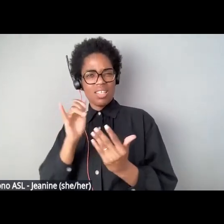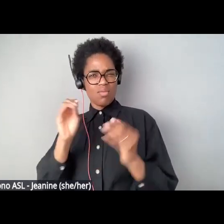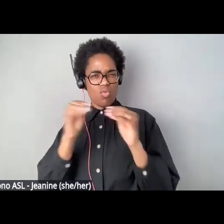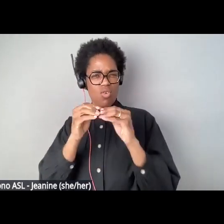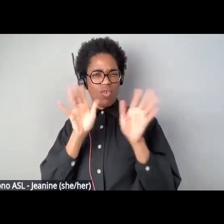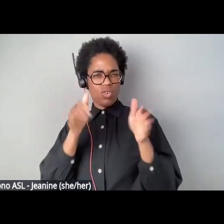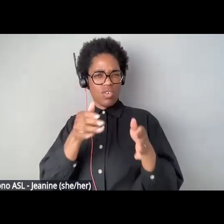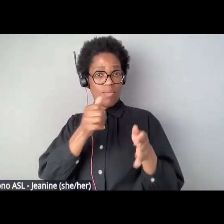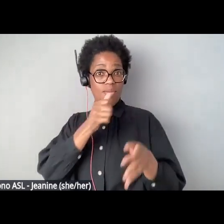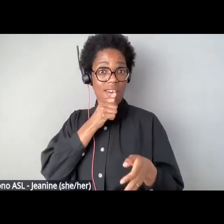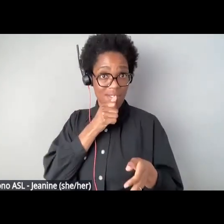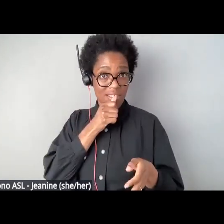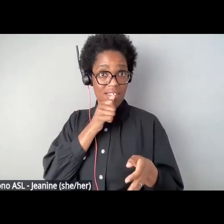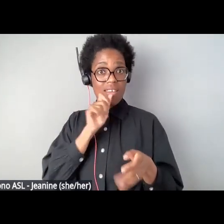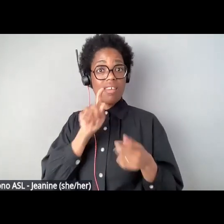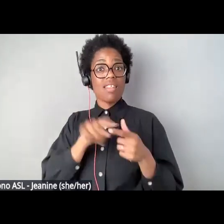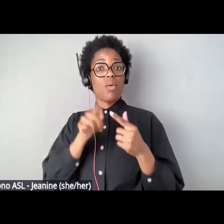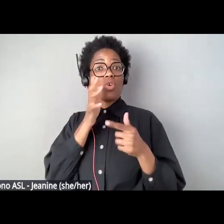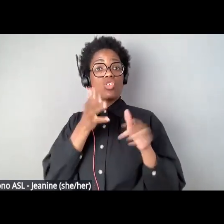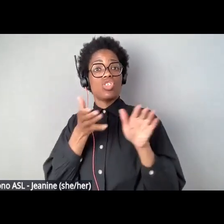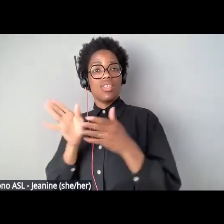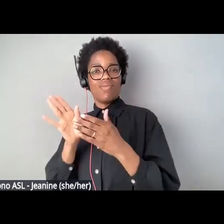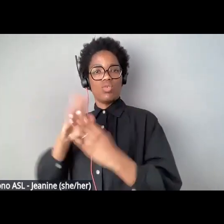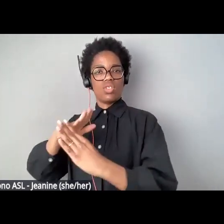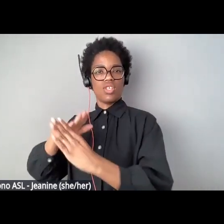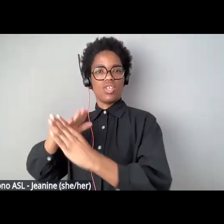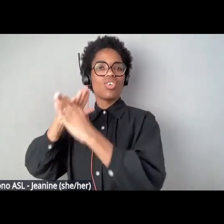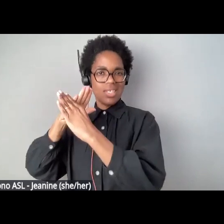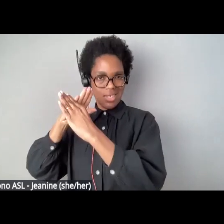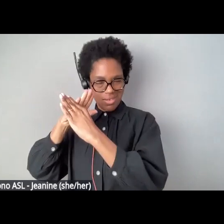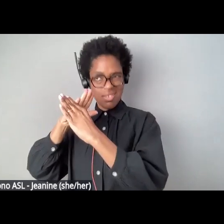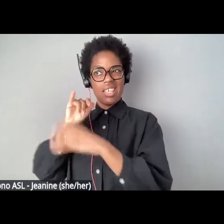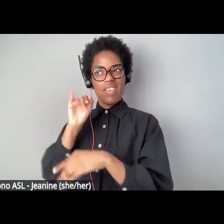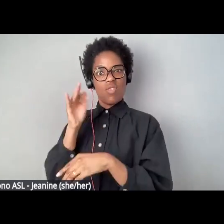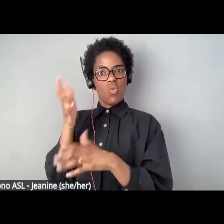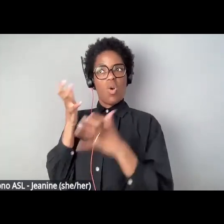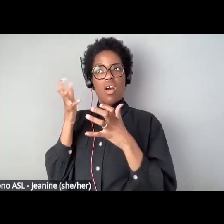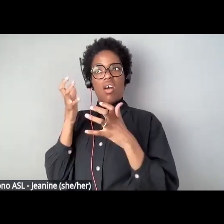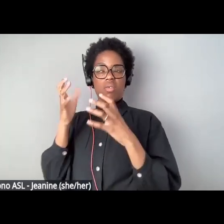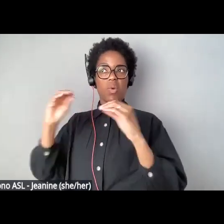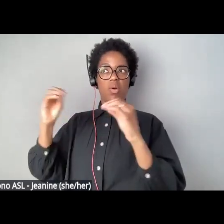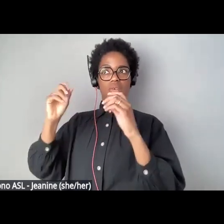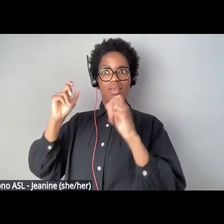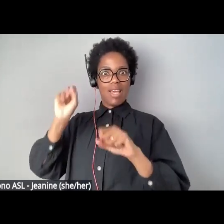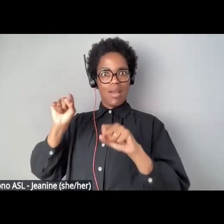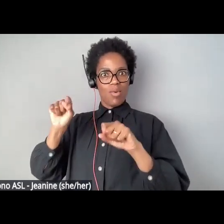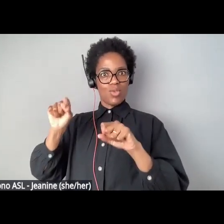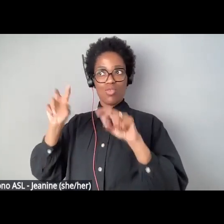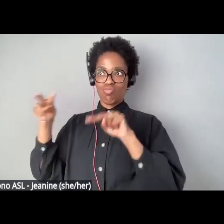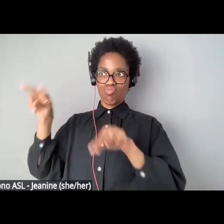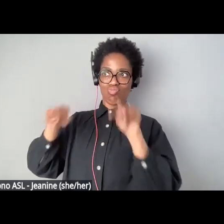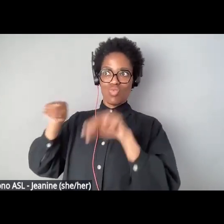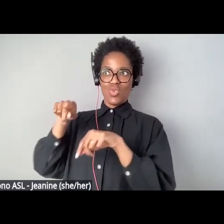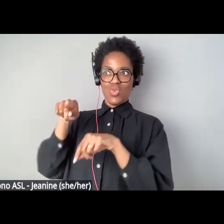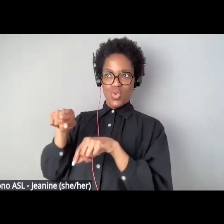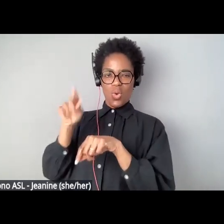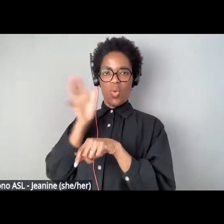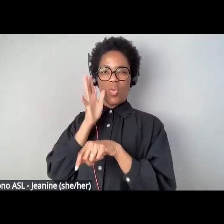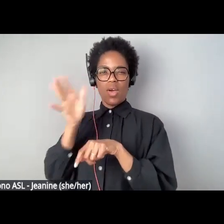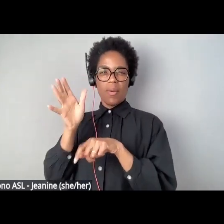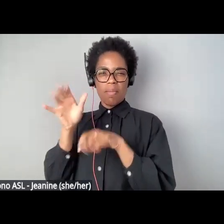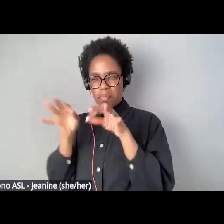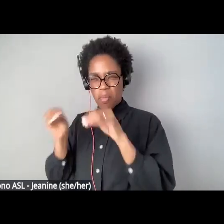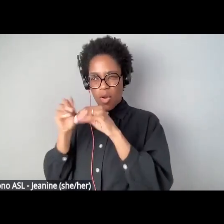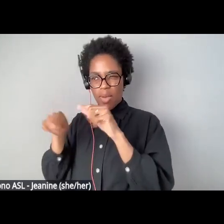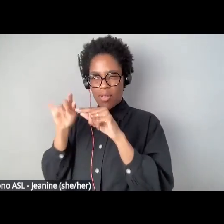to take for those moments when you might actually want to go off the map a little bit. So, my name is Thea. My pronouns are she,